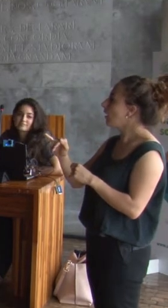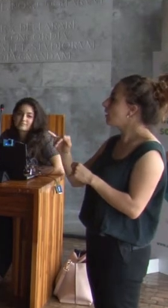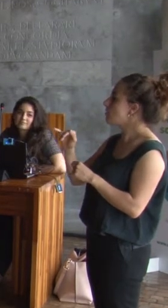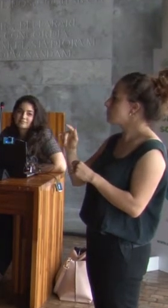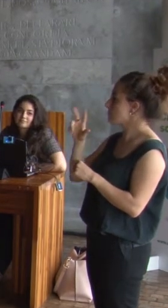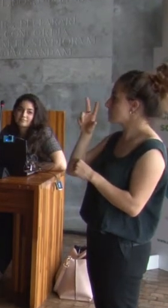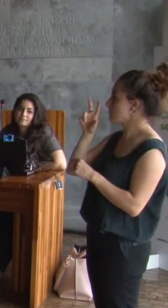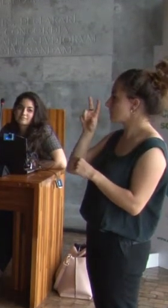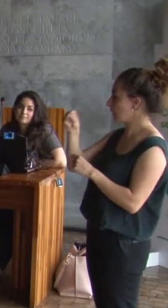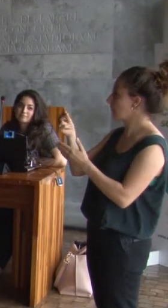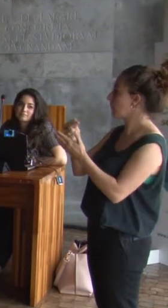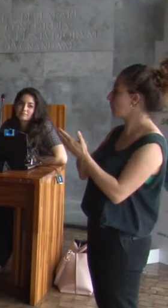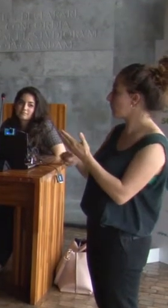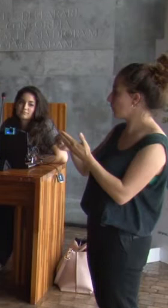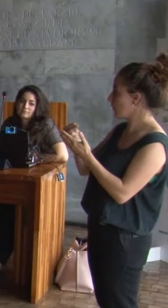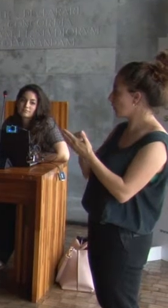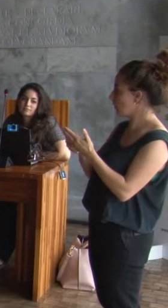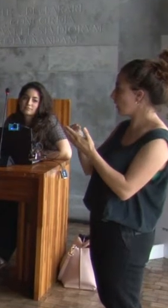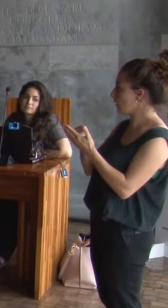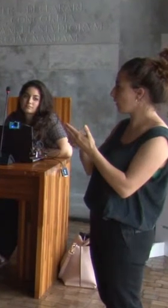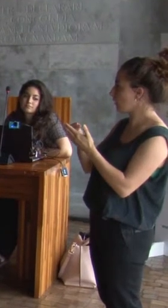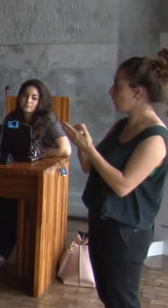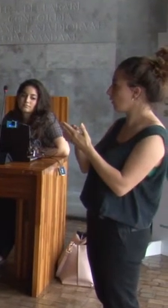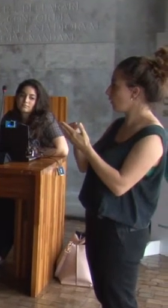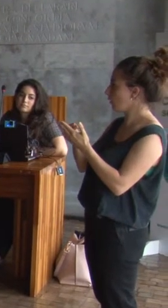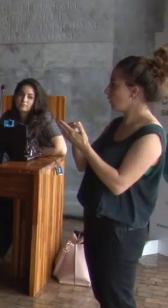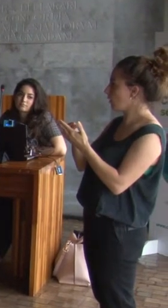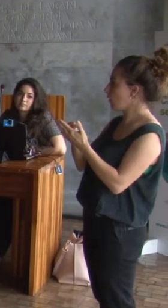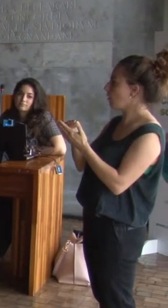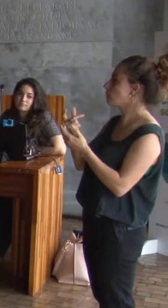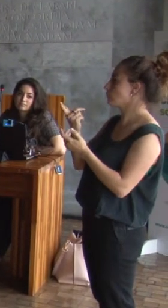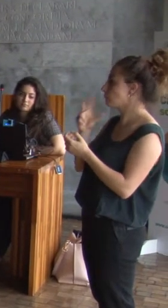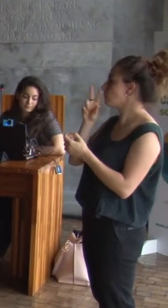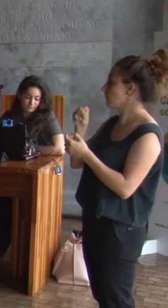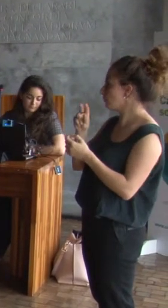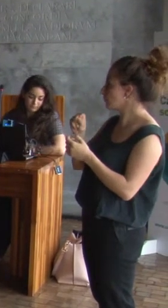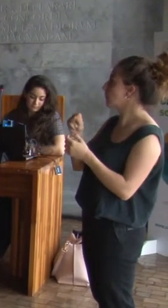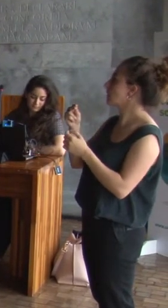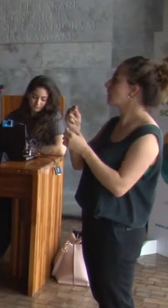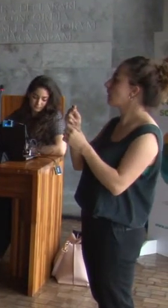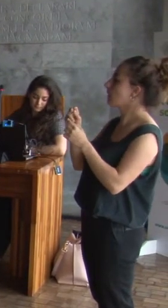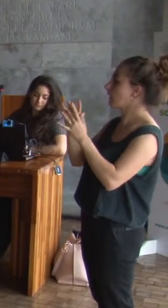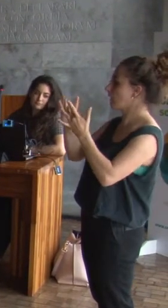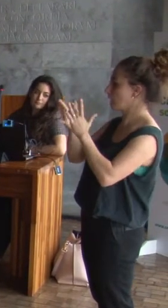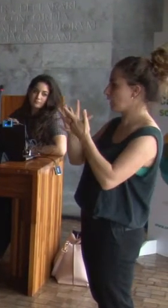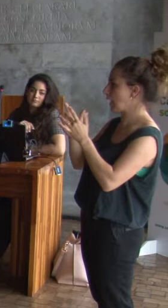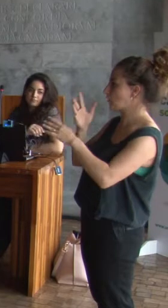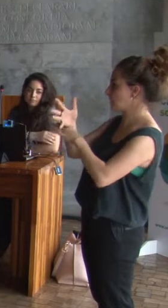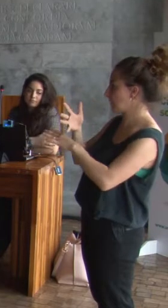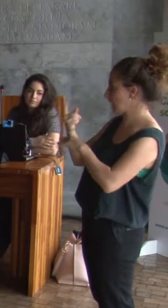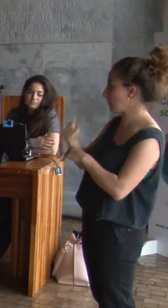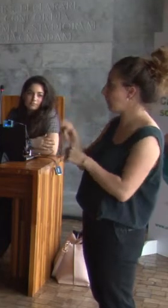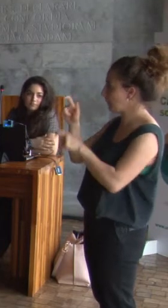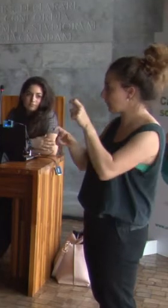project. It's a participatory art project, and they'll comment on web accessibility for blind people.